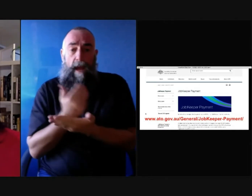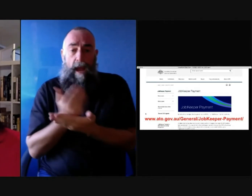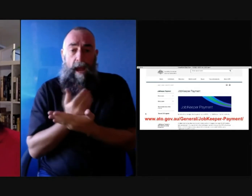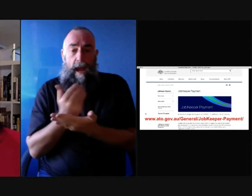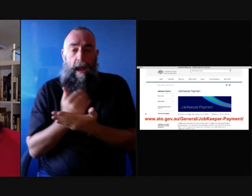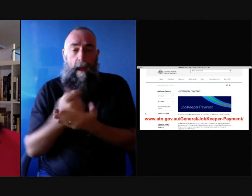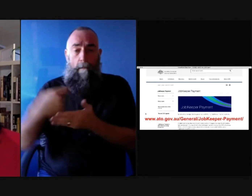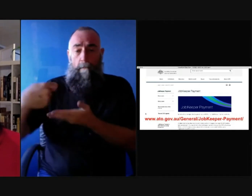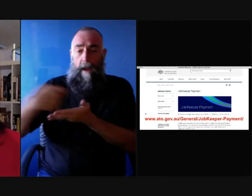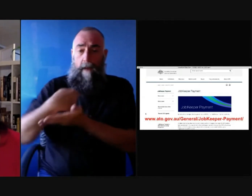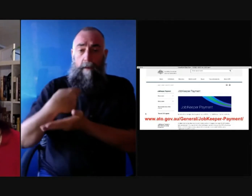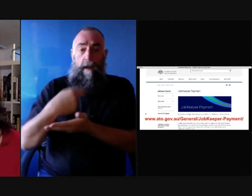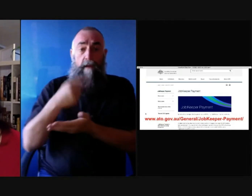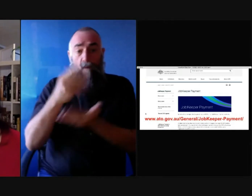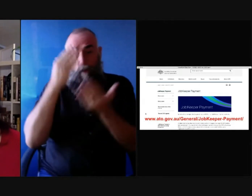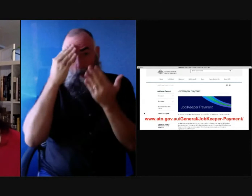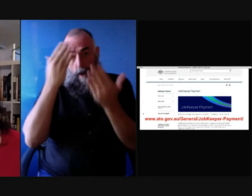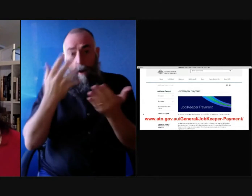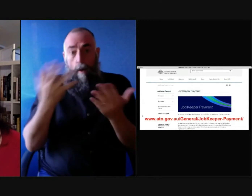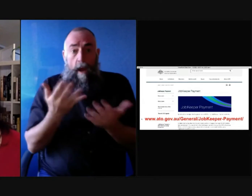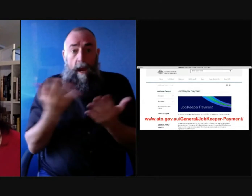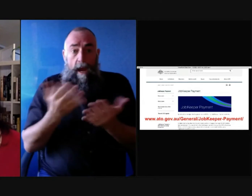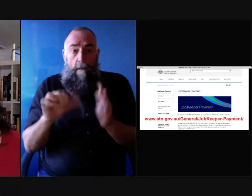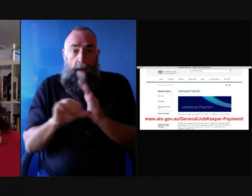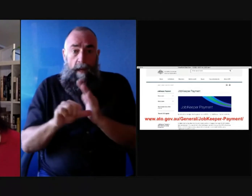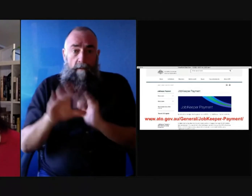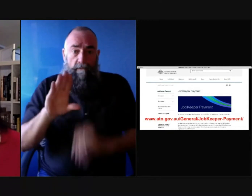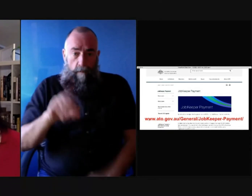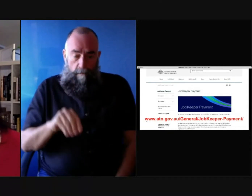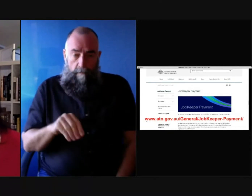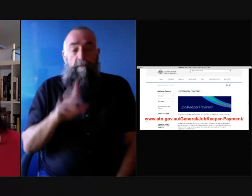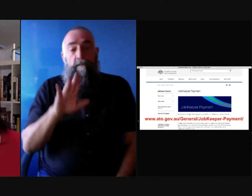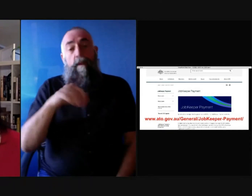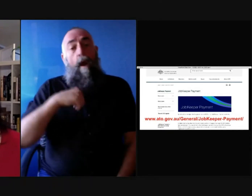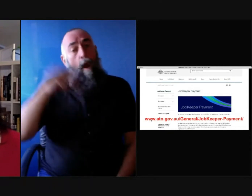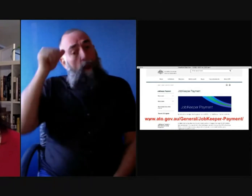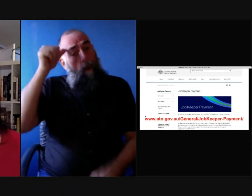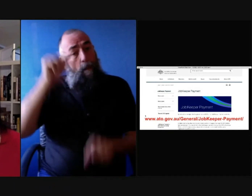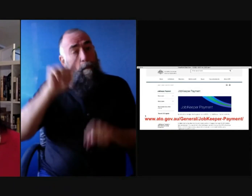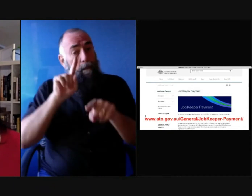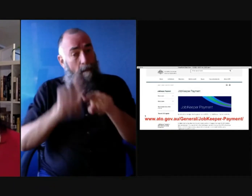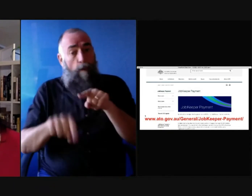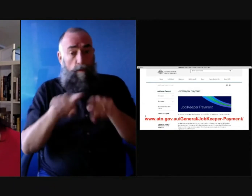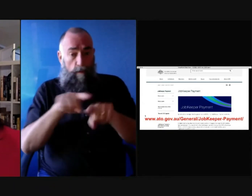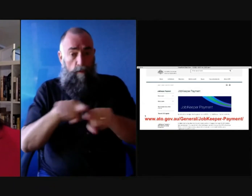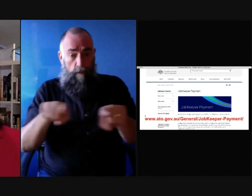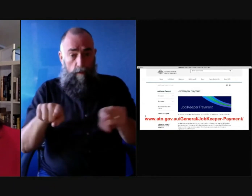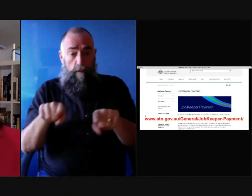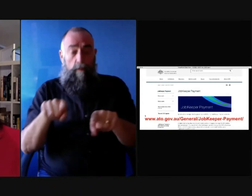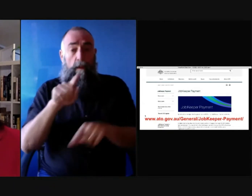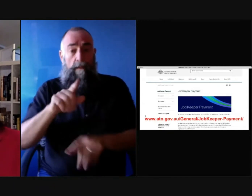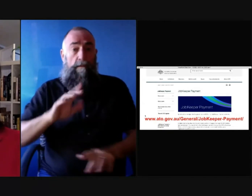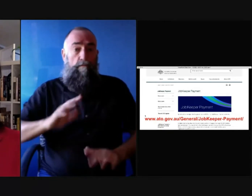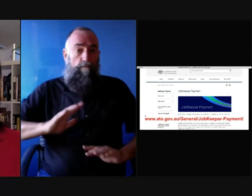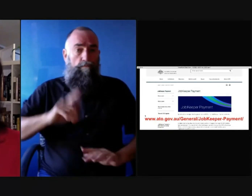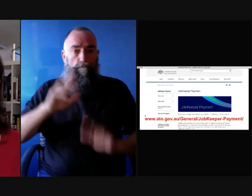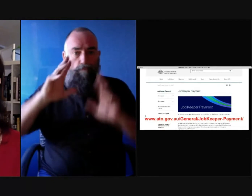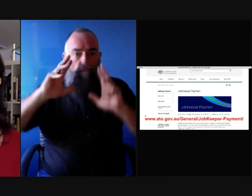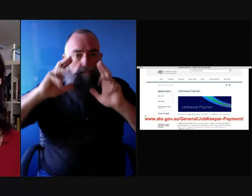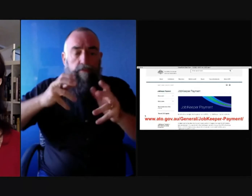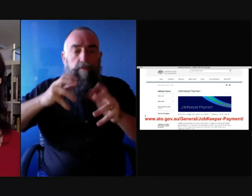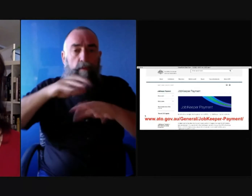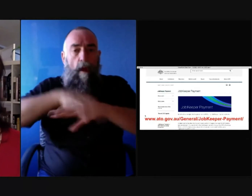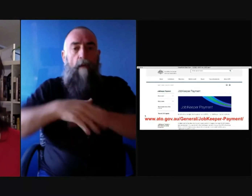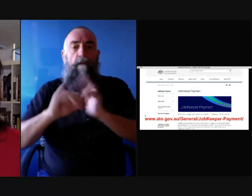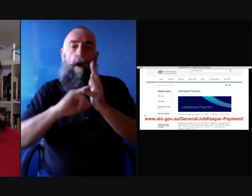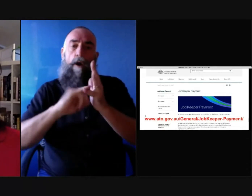where to find it. I know a lot of you are also interested in the Job Keeper payment for sole traders,